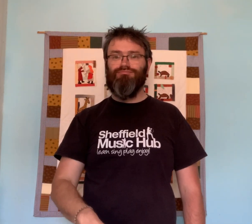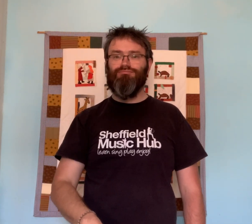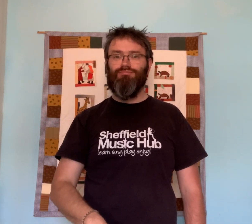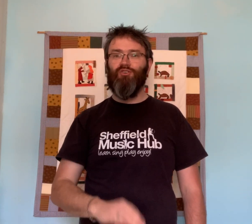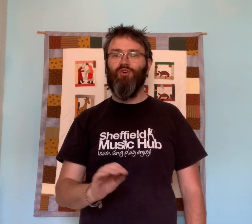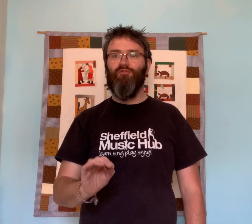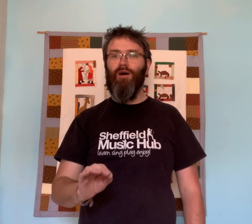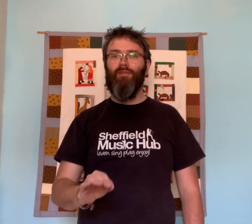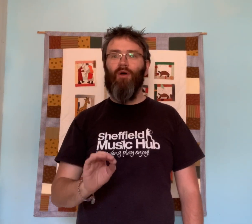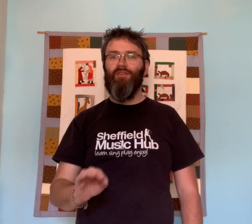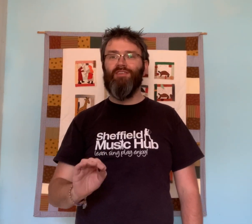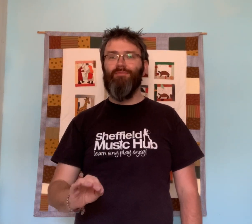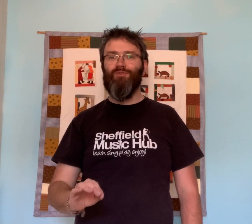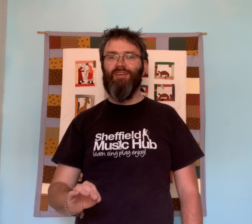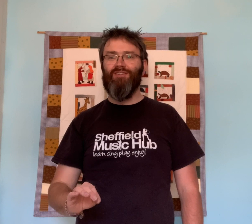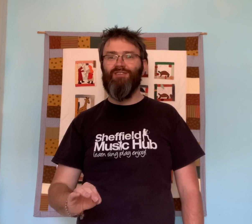You're doing well. Only 10 more seconds to go.